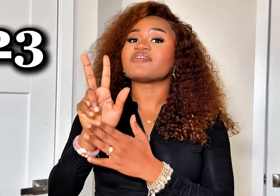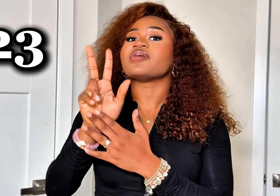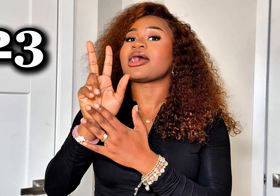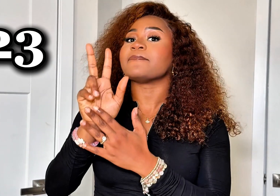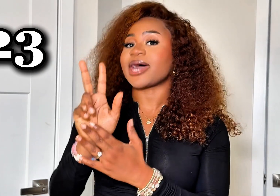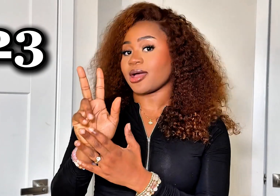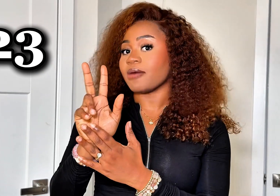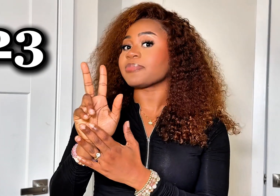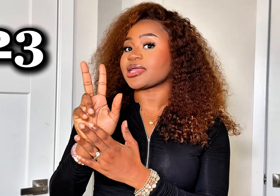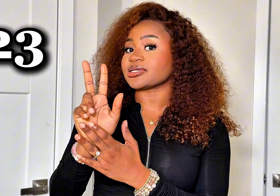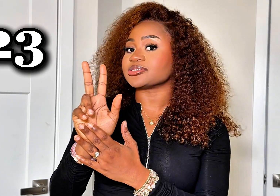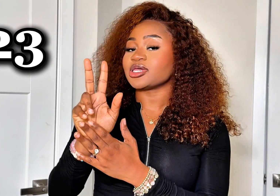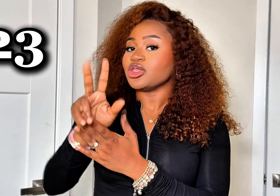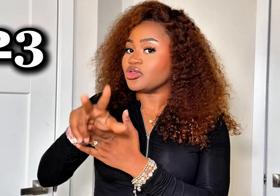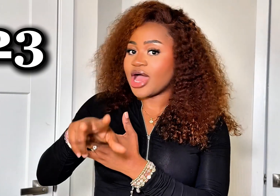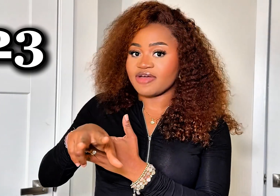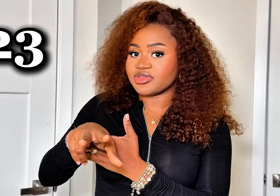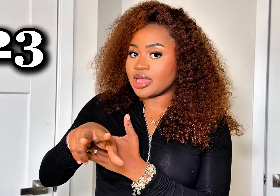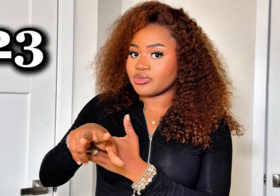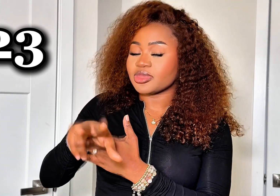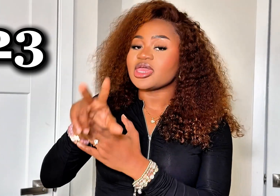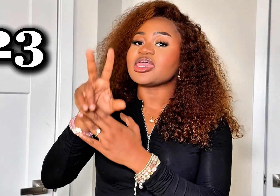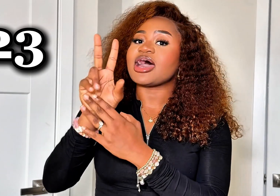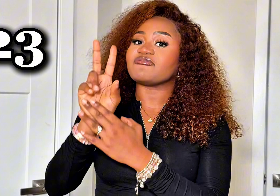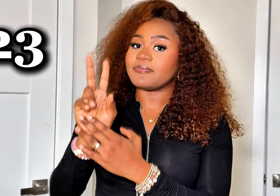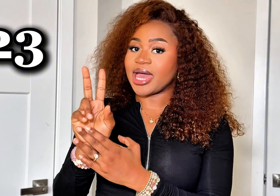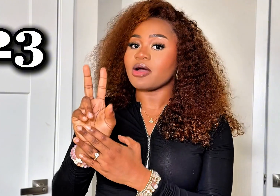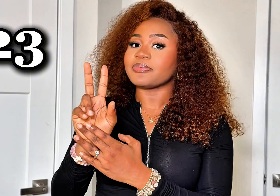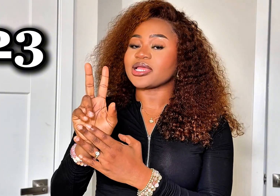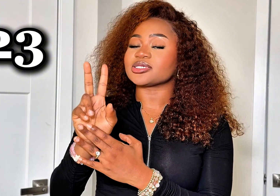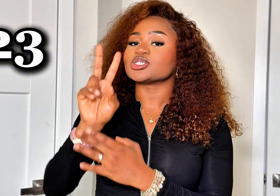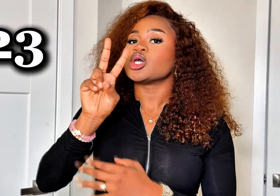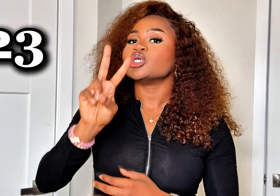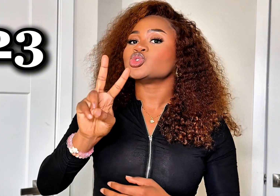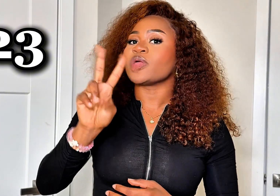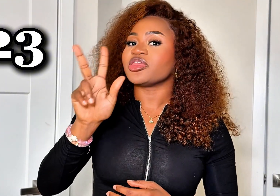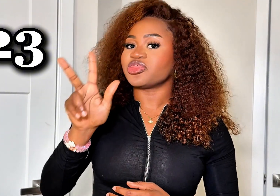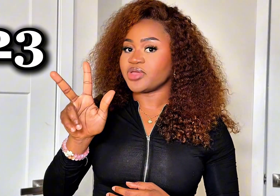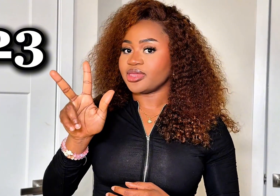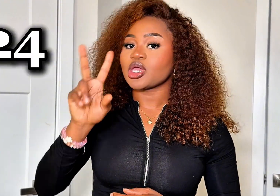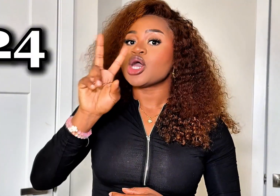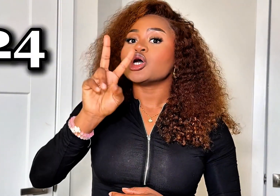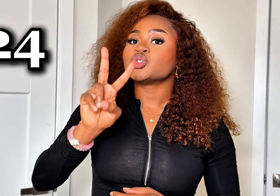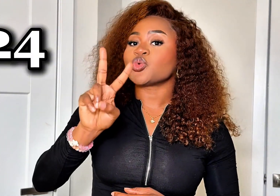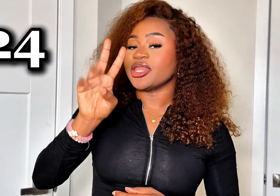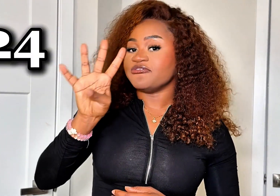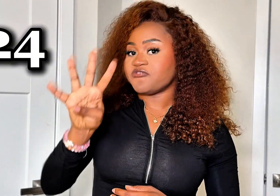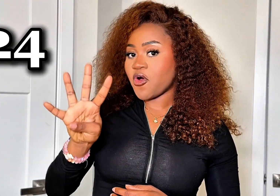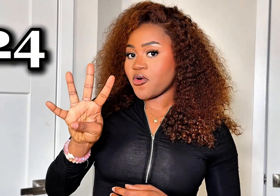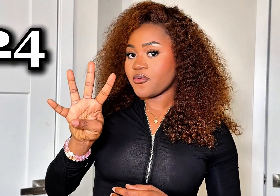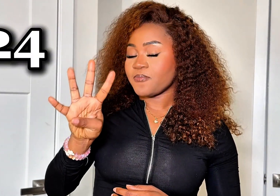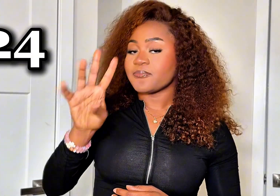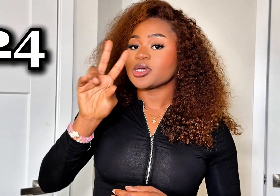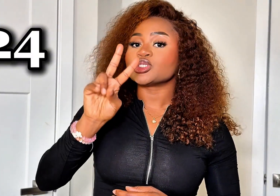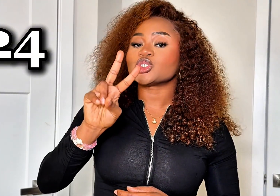your hand back up like this. You don't have it down. You have it back up like this. 23. 24. 2